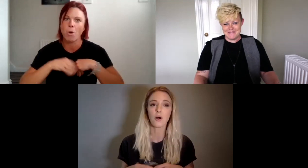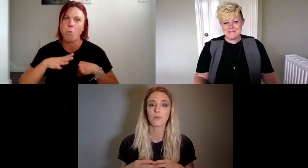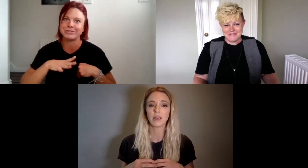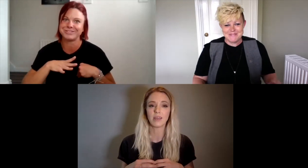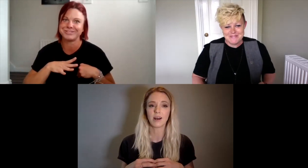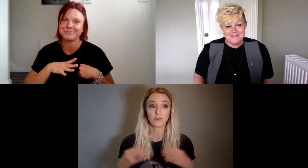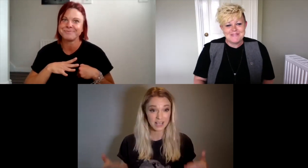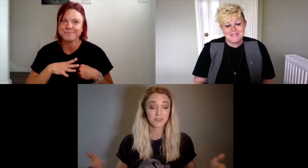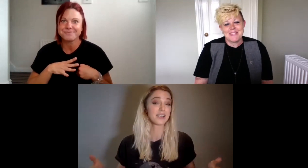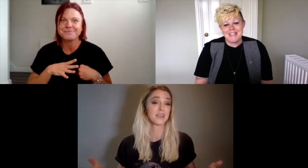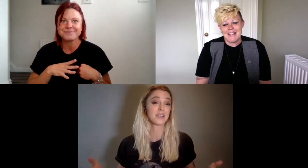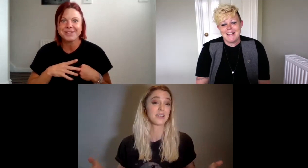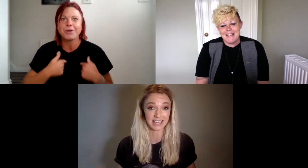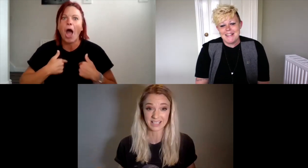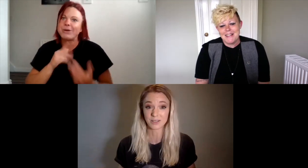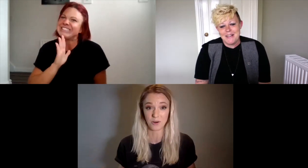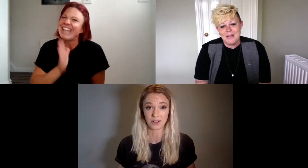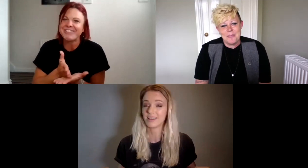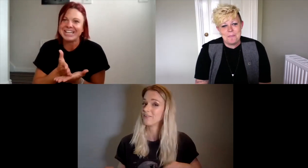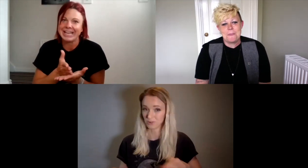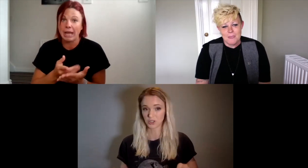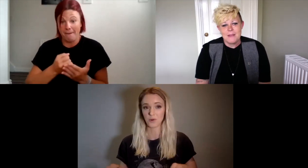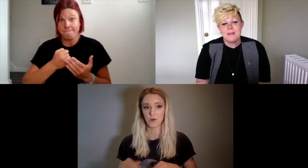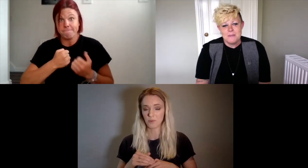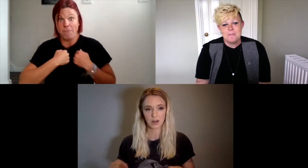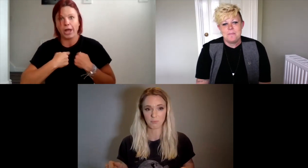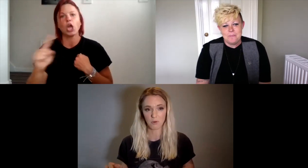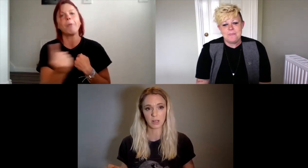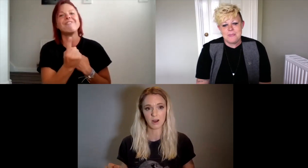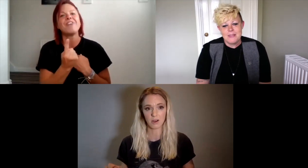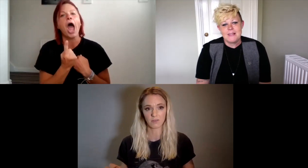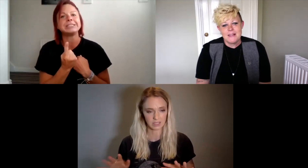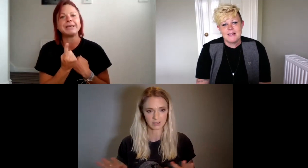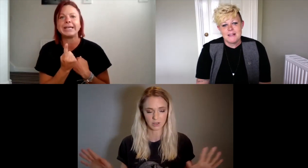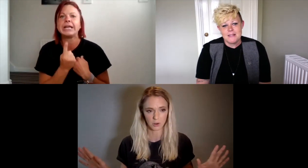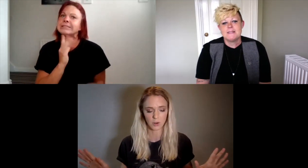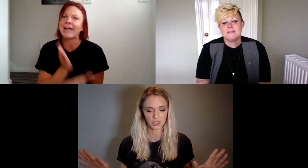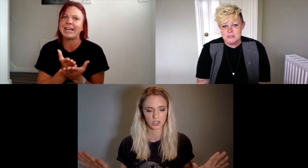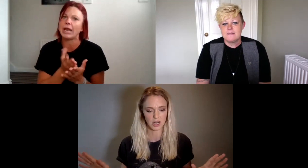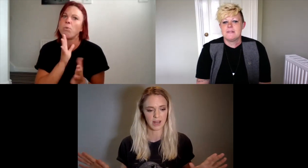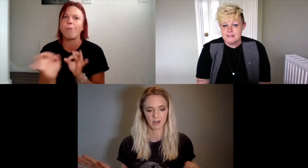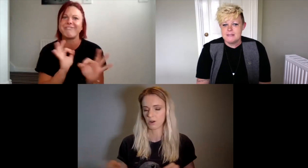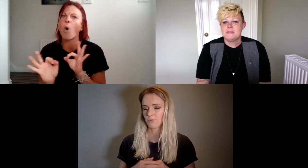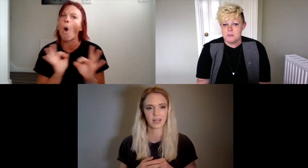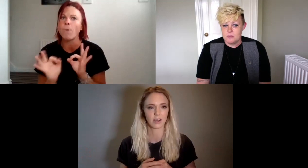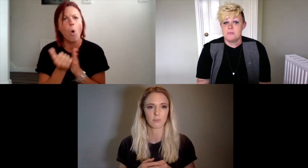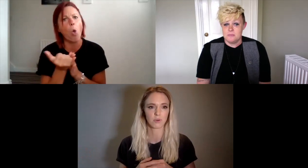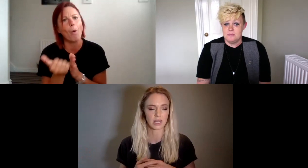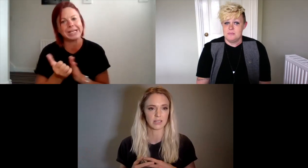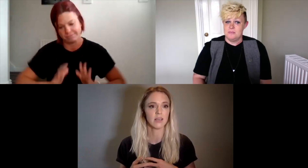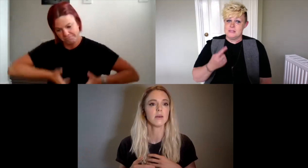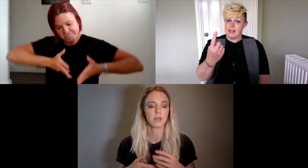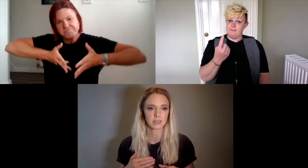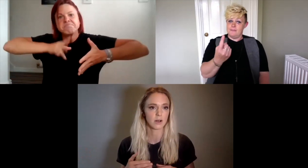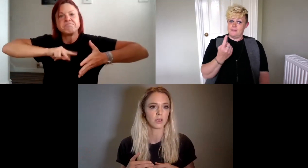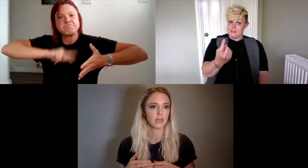do, I'll definitely be signing this song for sure when I perform it live. That's no question. And hopefully I can bring